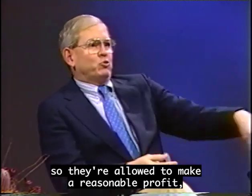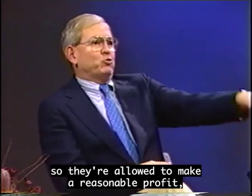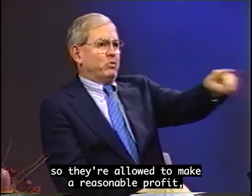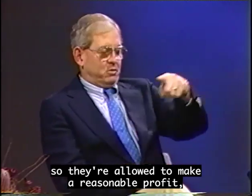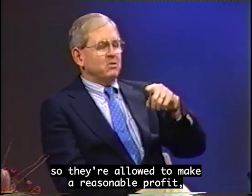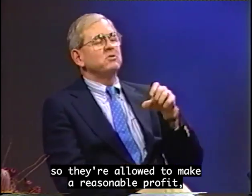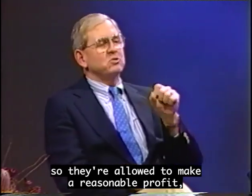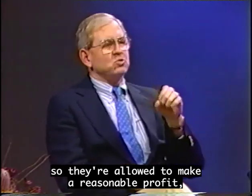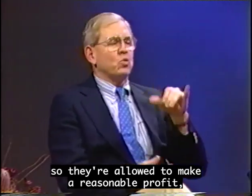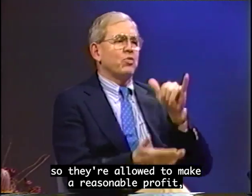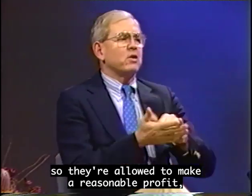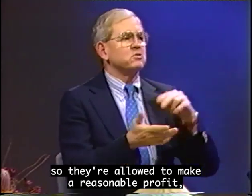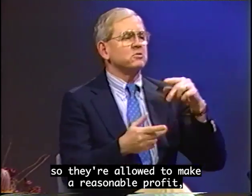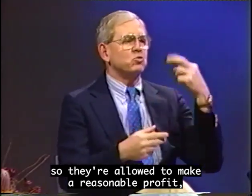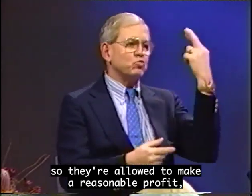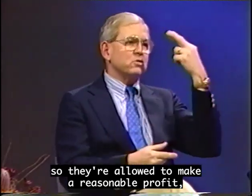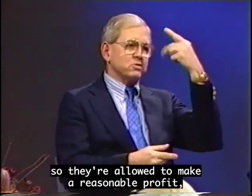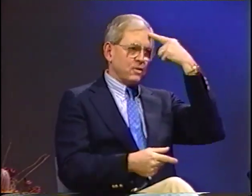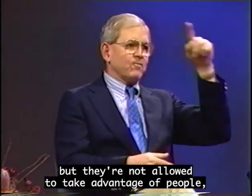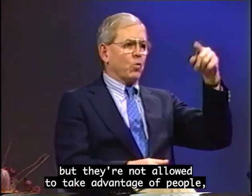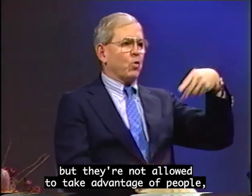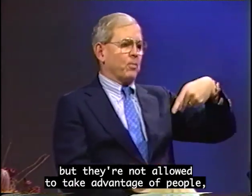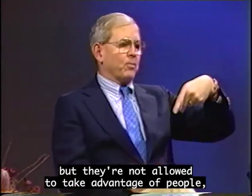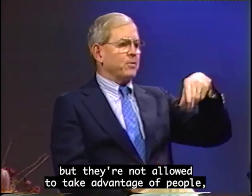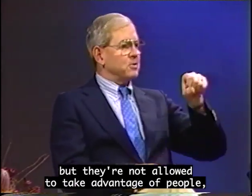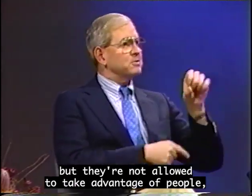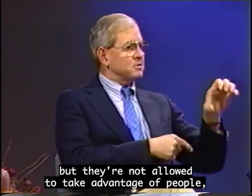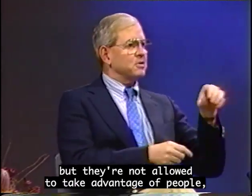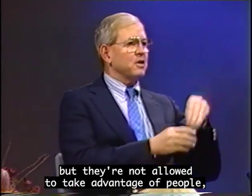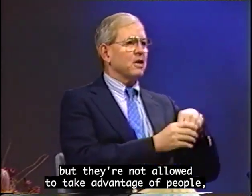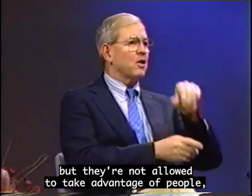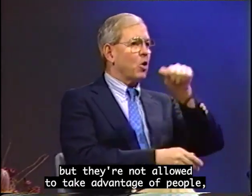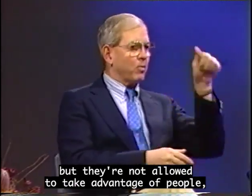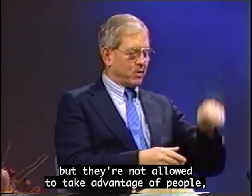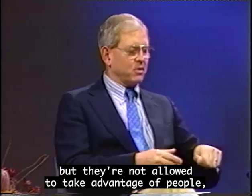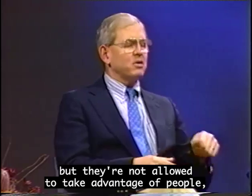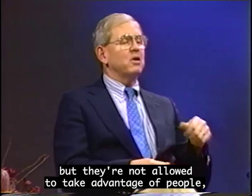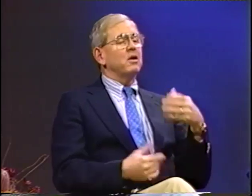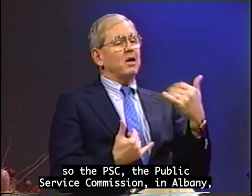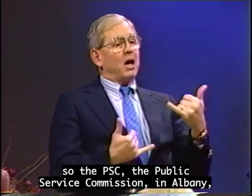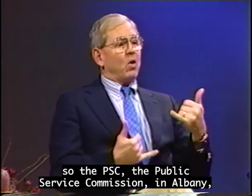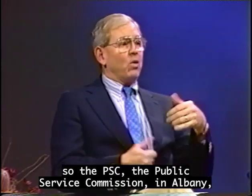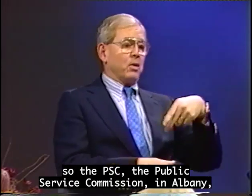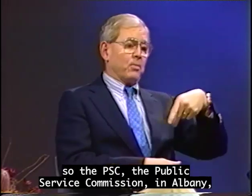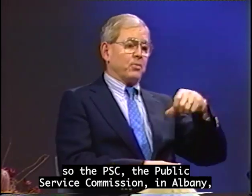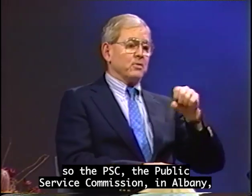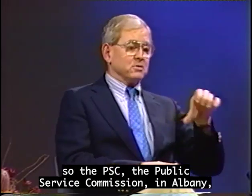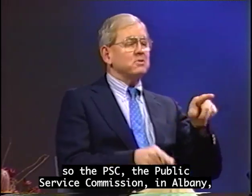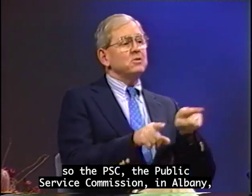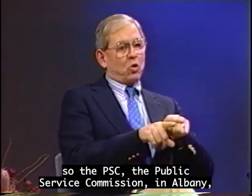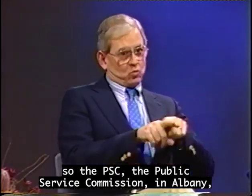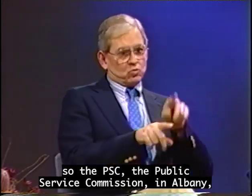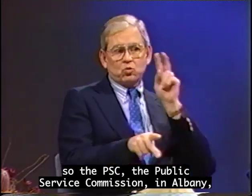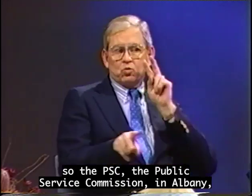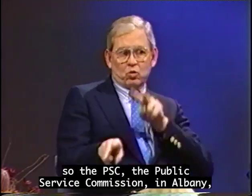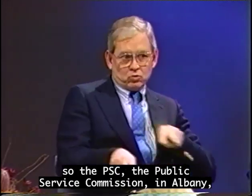they're allowed to make a reasonable profit, but they're not allowed to take advantage of people. So the PSC, the Public